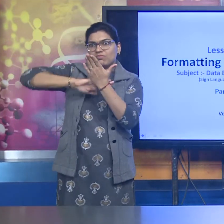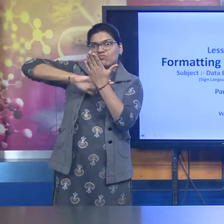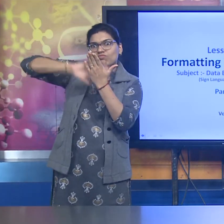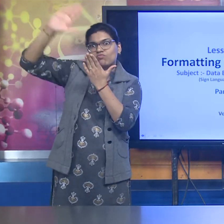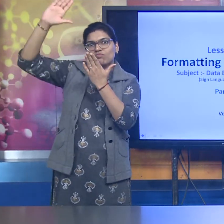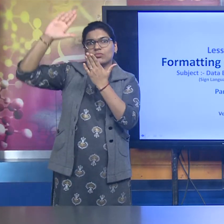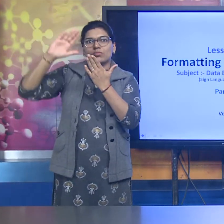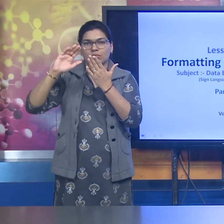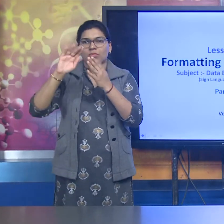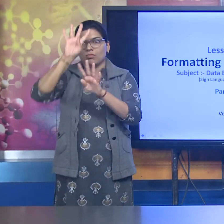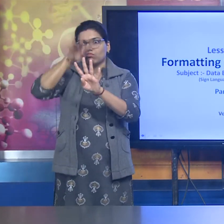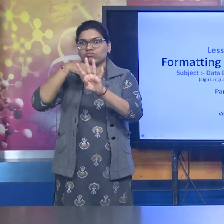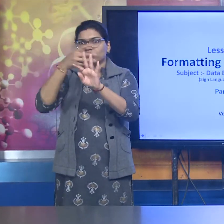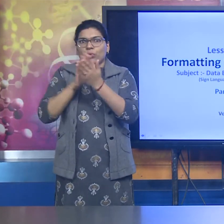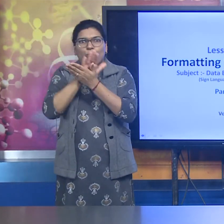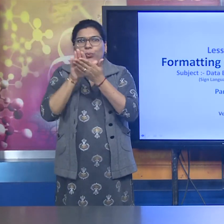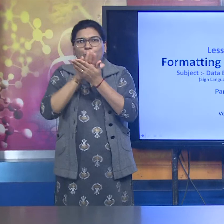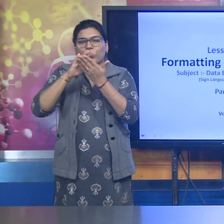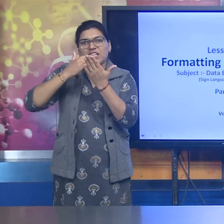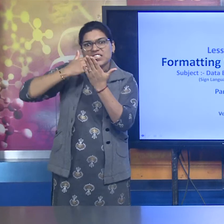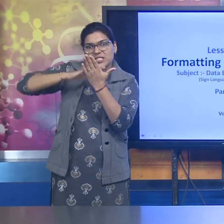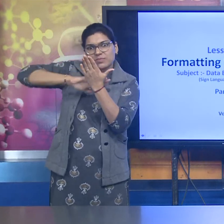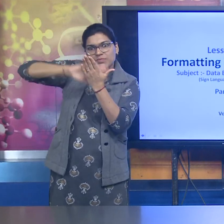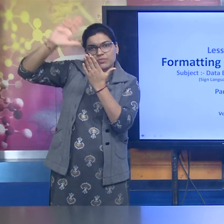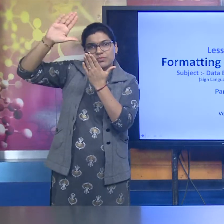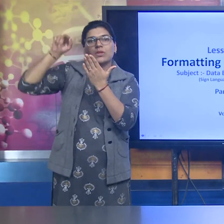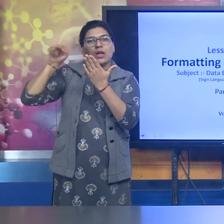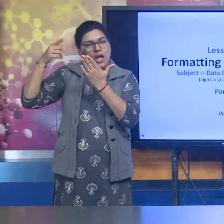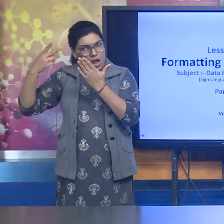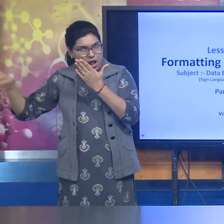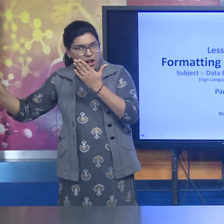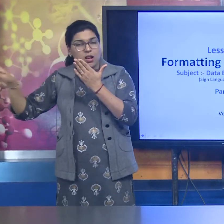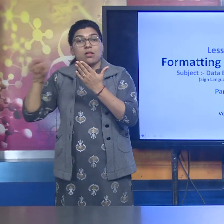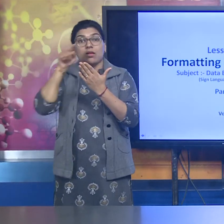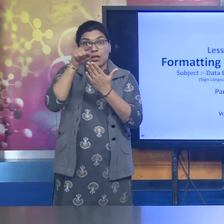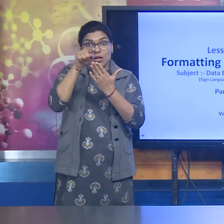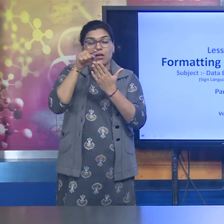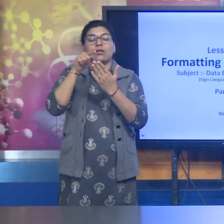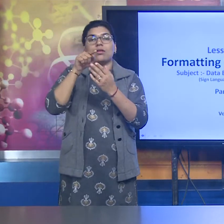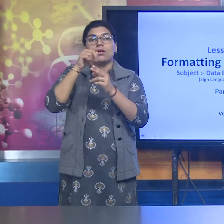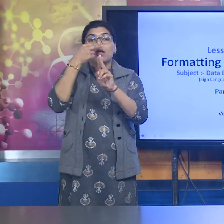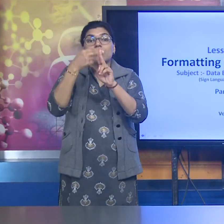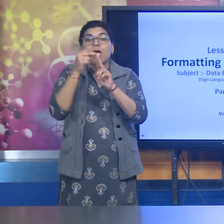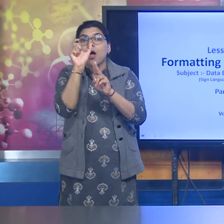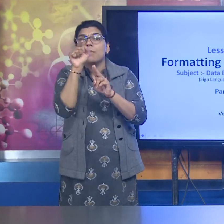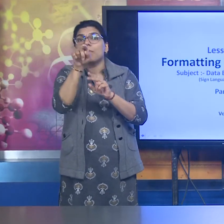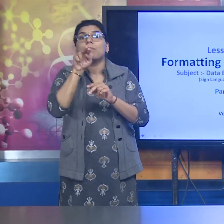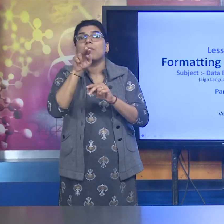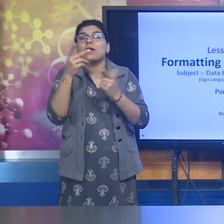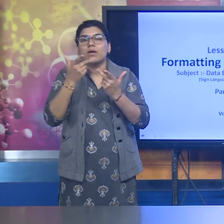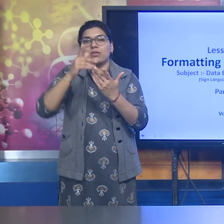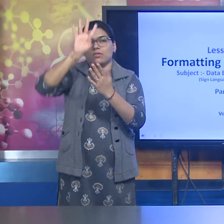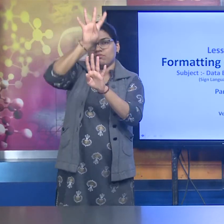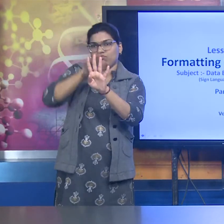sheet where we work. It is a plain white sheet, is different from